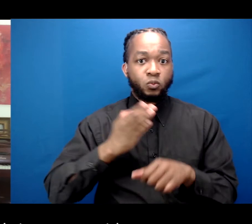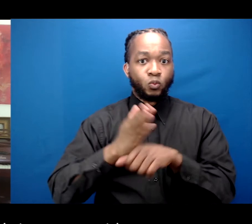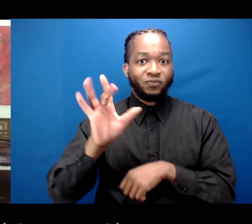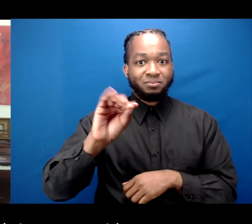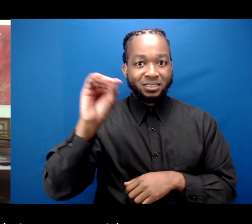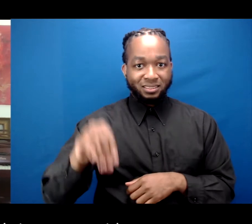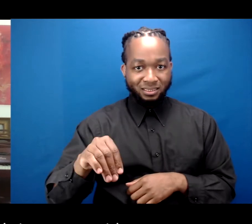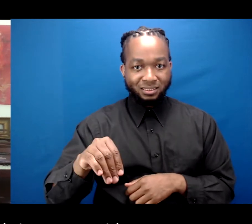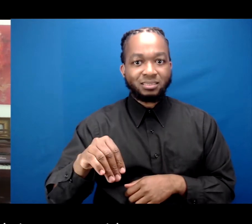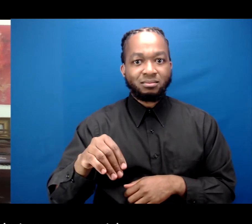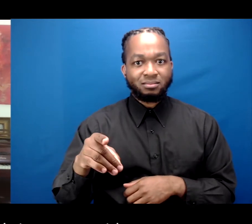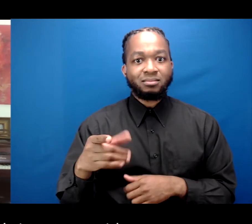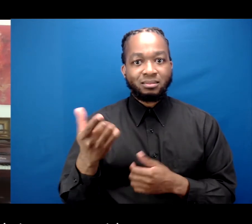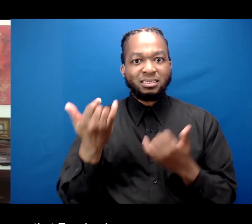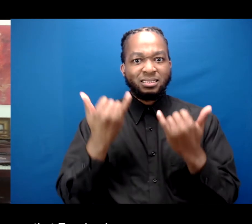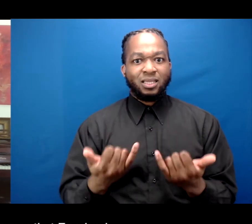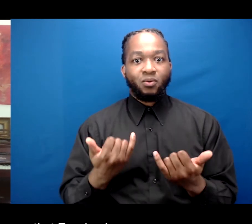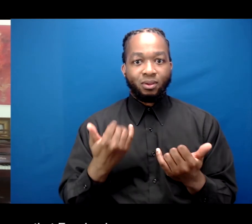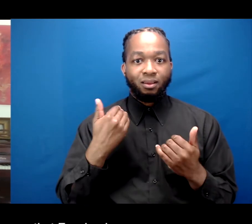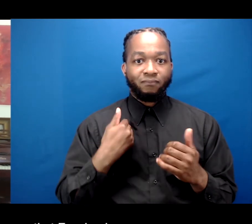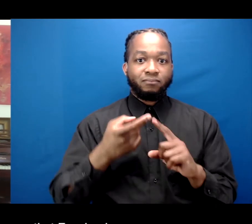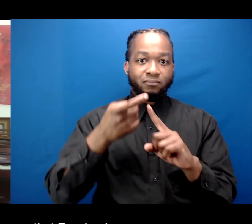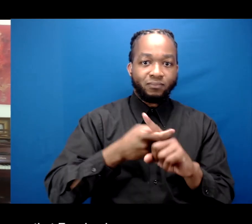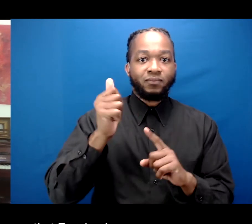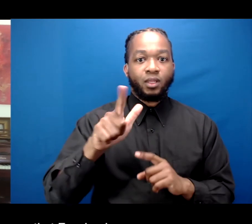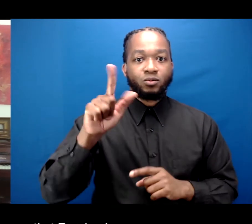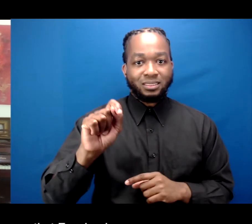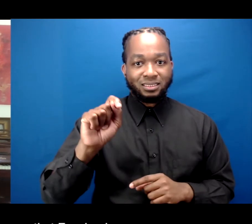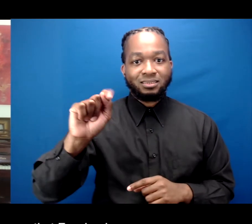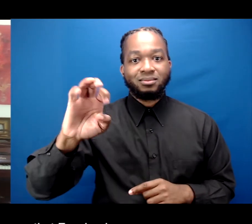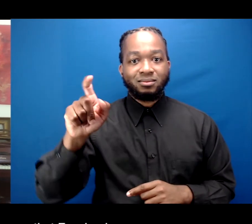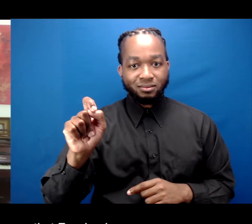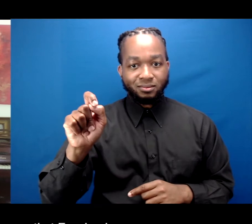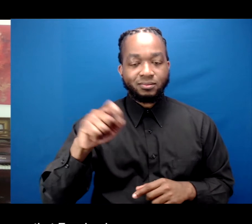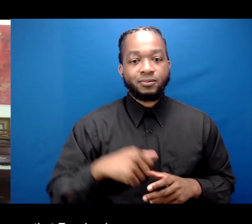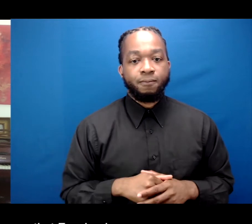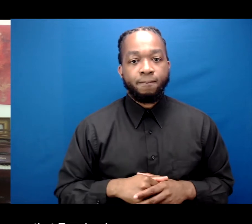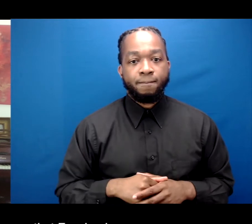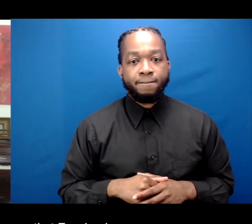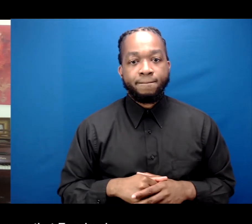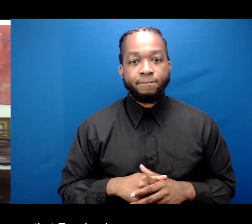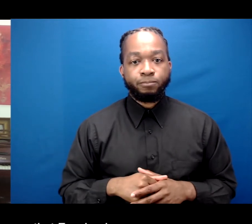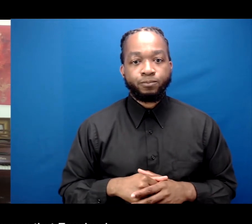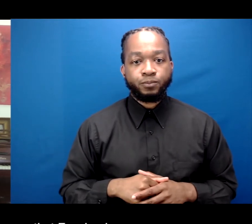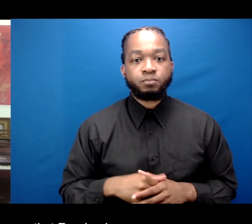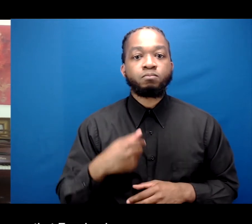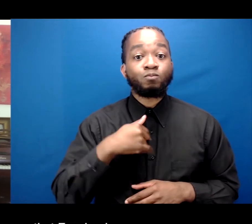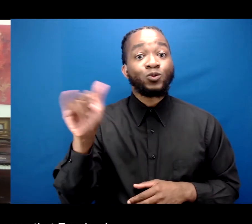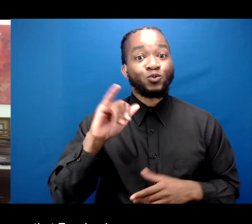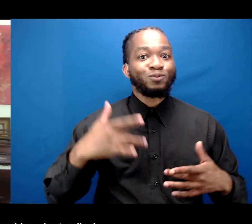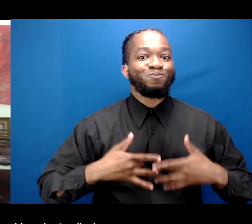now contain automatic alt text. I'm also pleased to announce that Facebook is building social audio into the